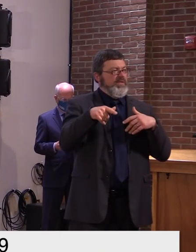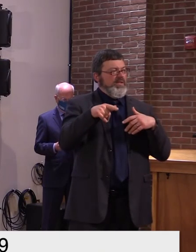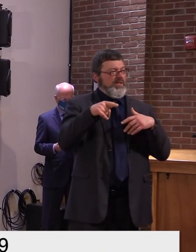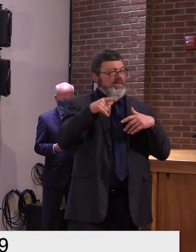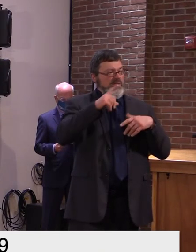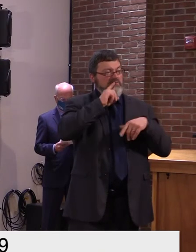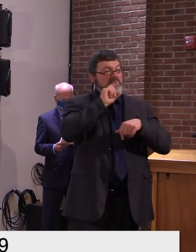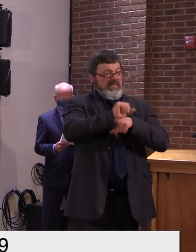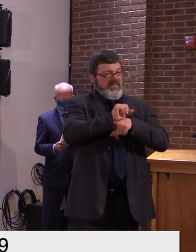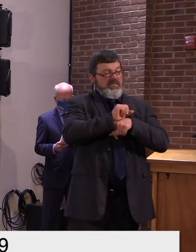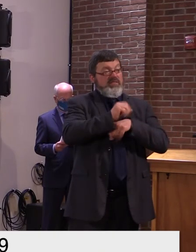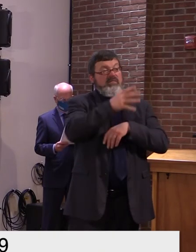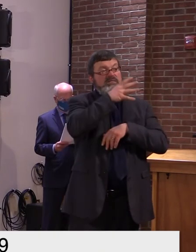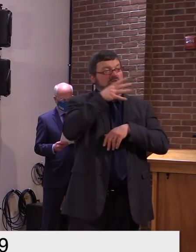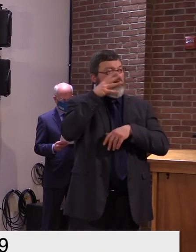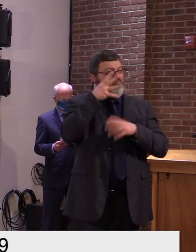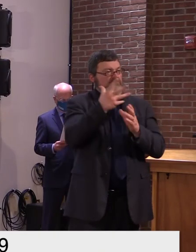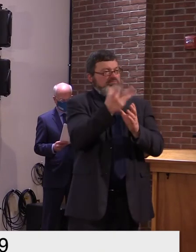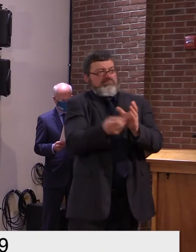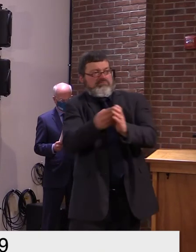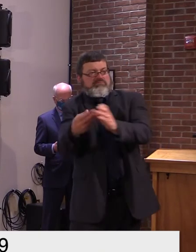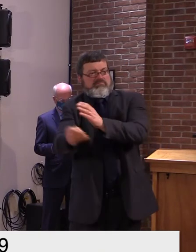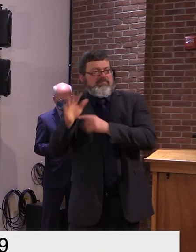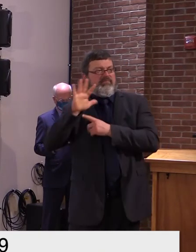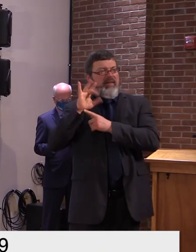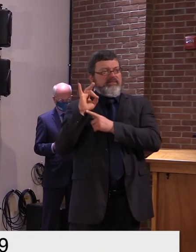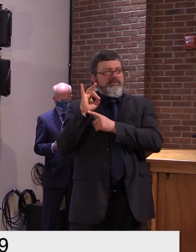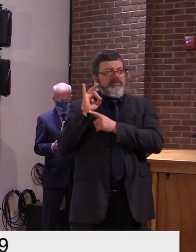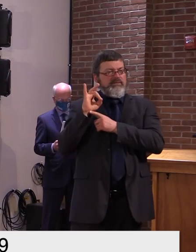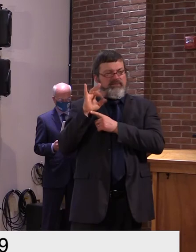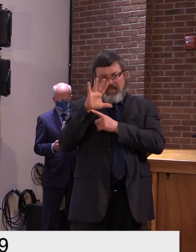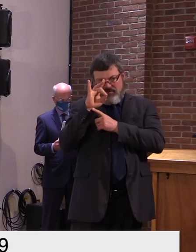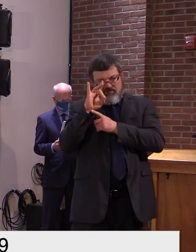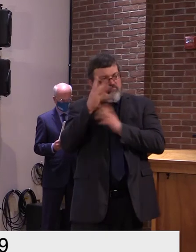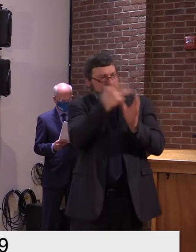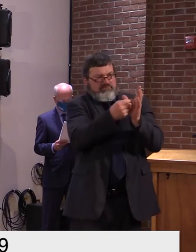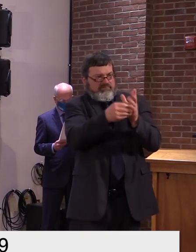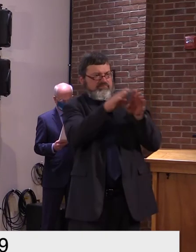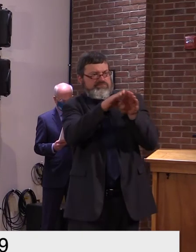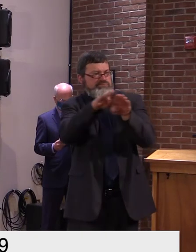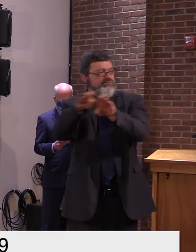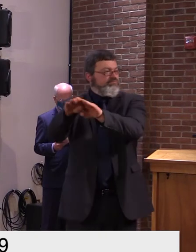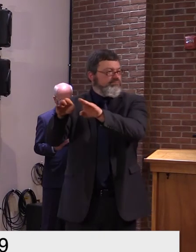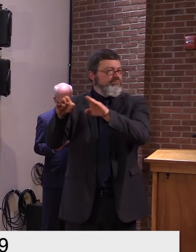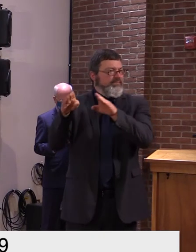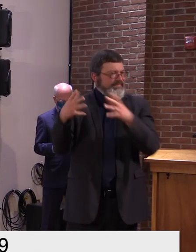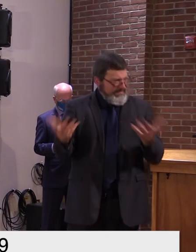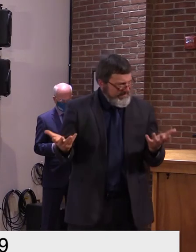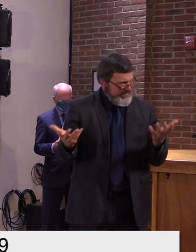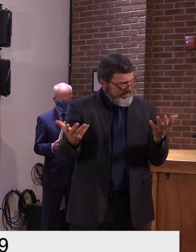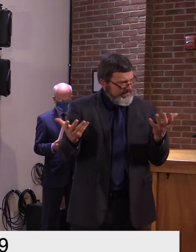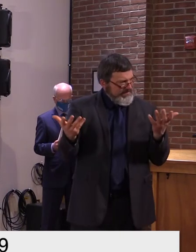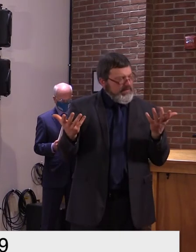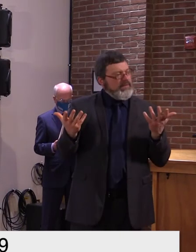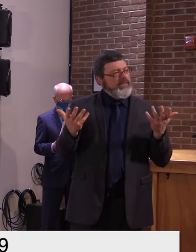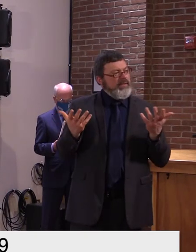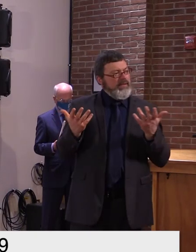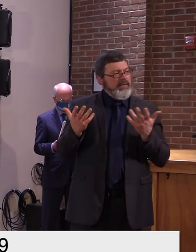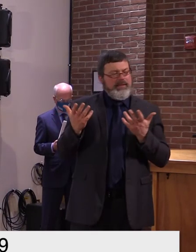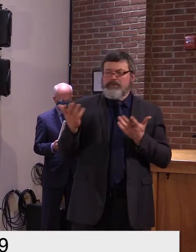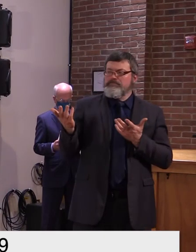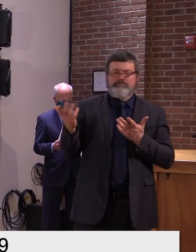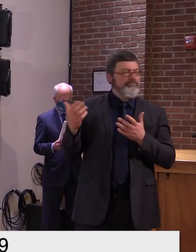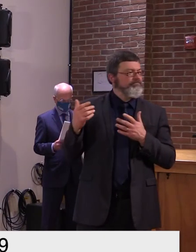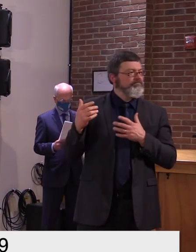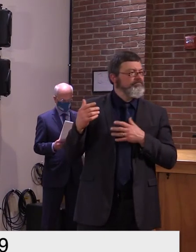And I wonder if you see a need to sort of pull Vermont, if possible, out of this